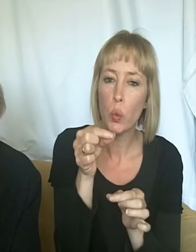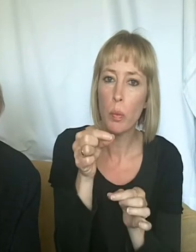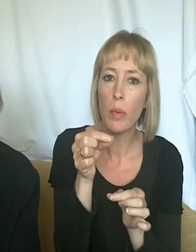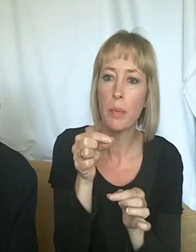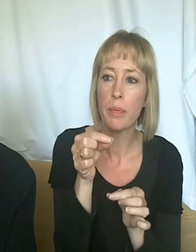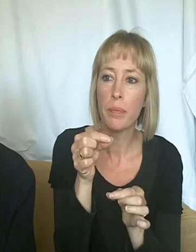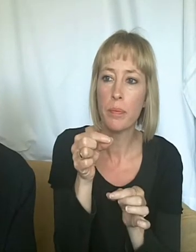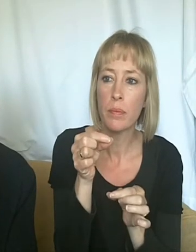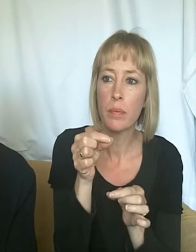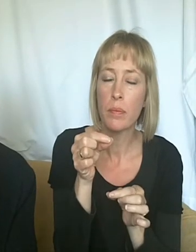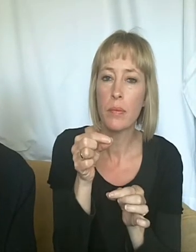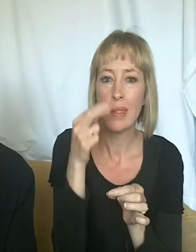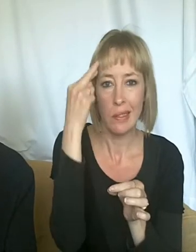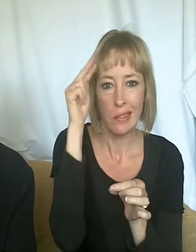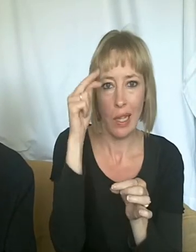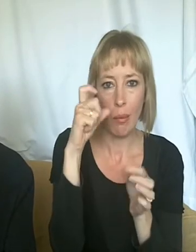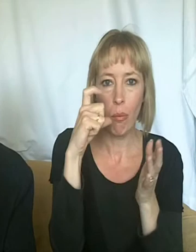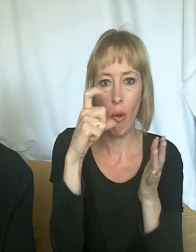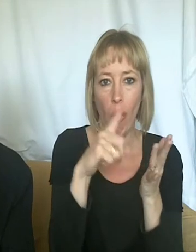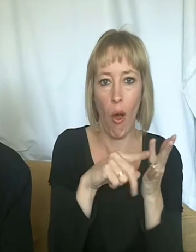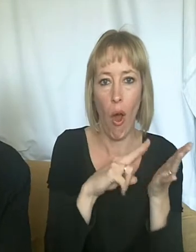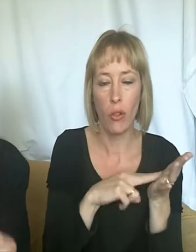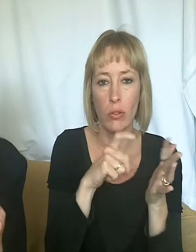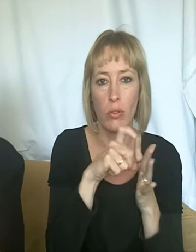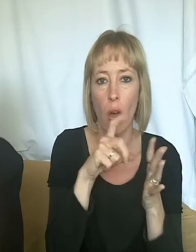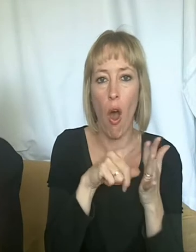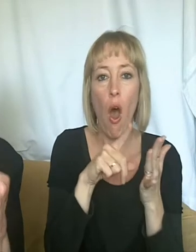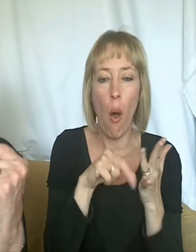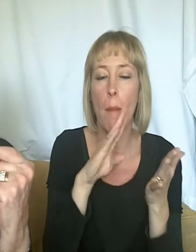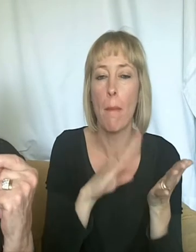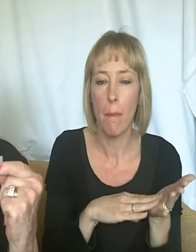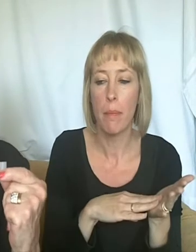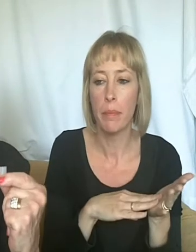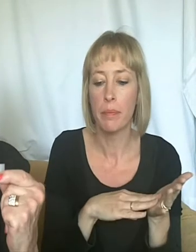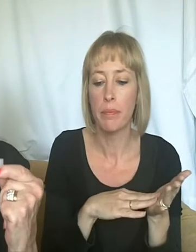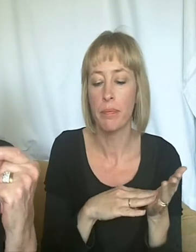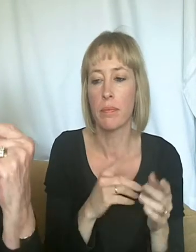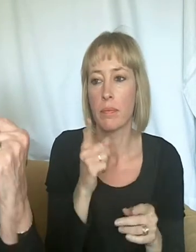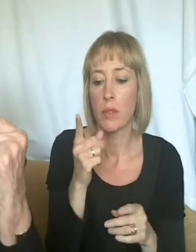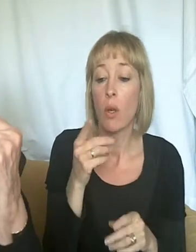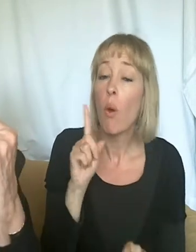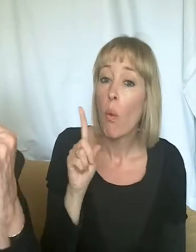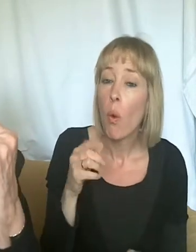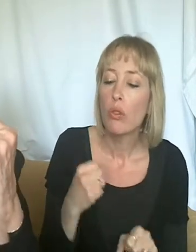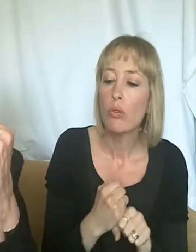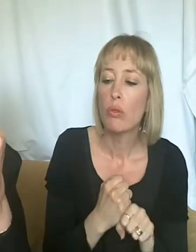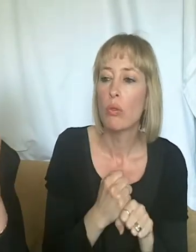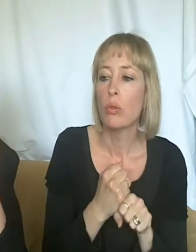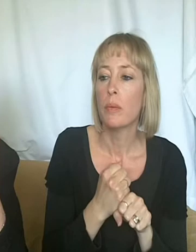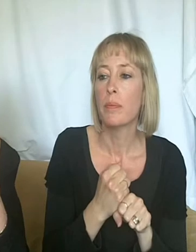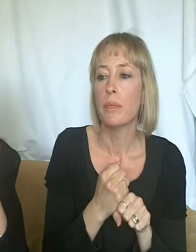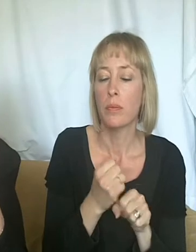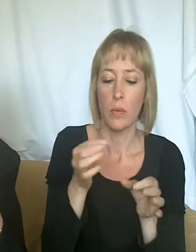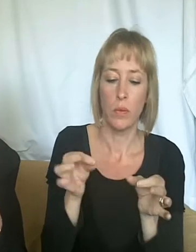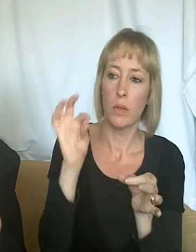tube. We call this a condom. And what you do is you take the